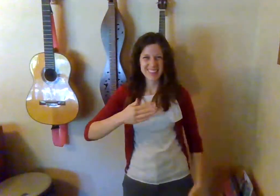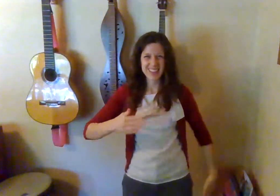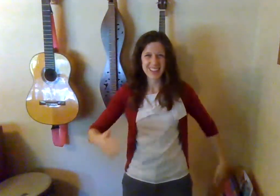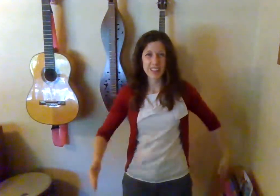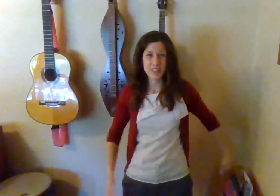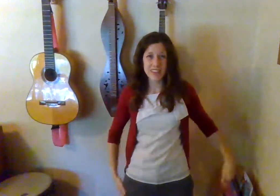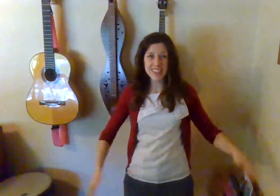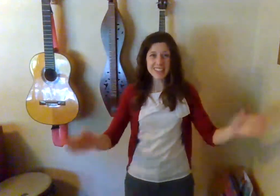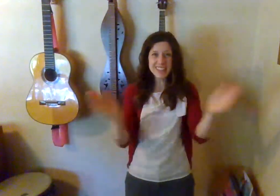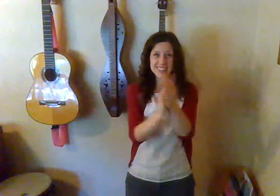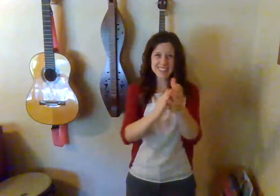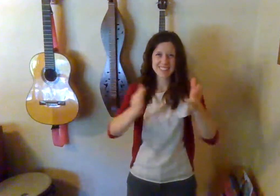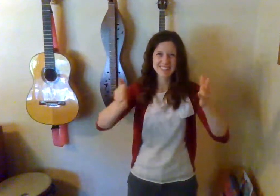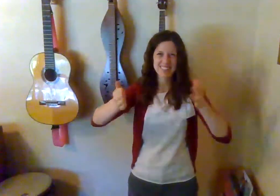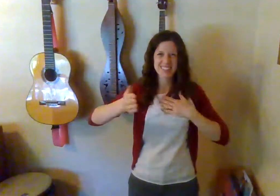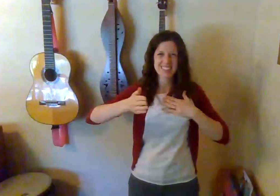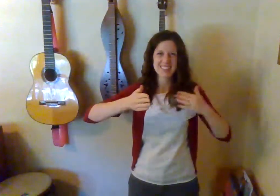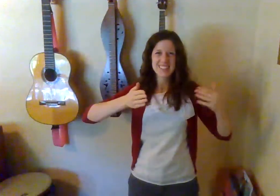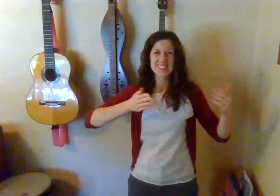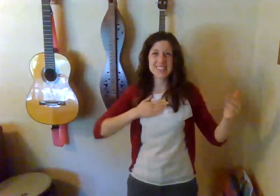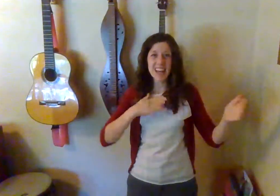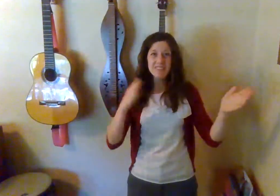Three. Seven.